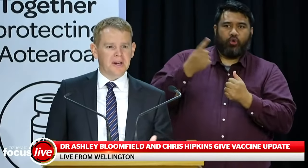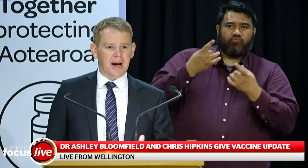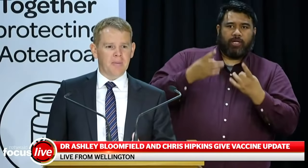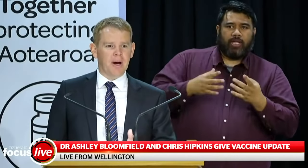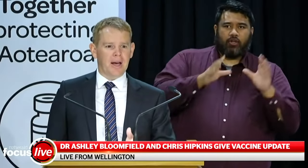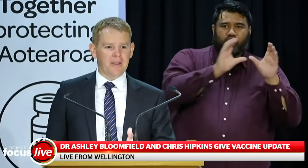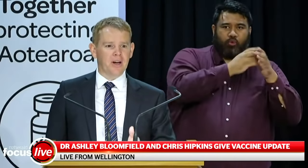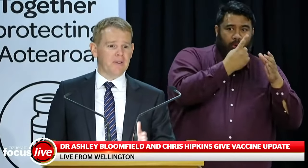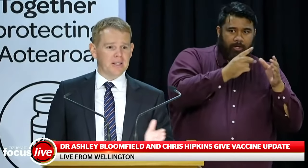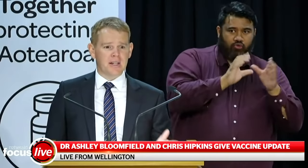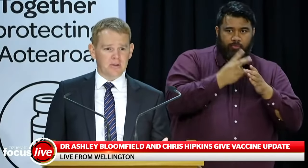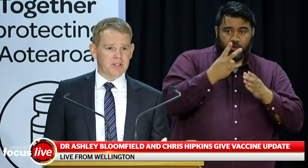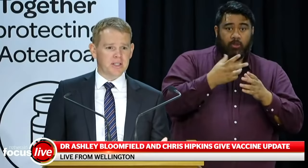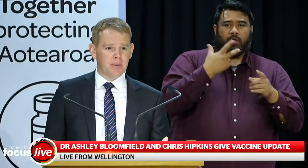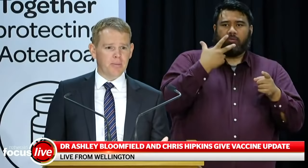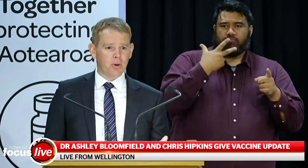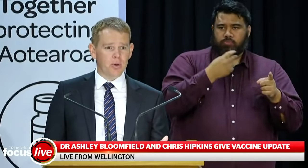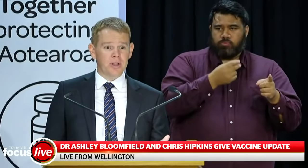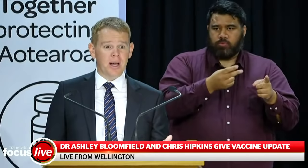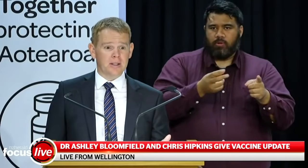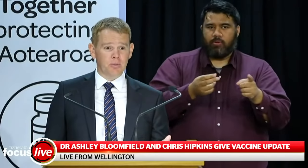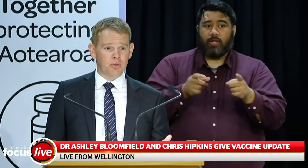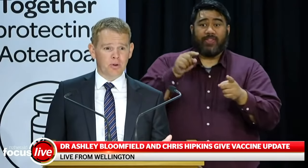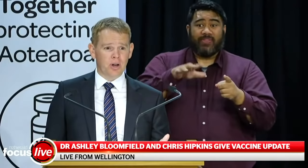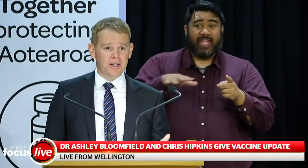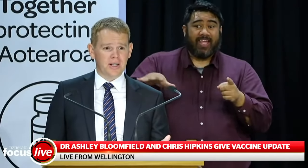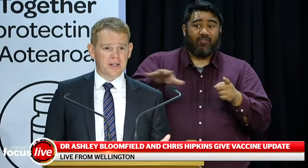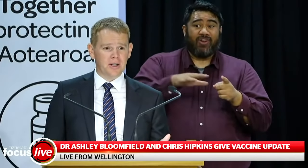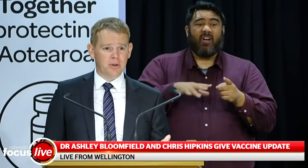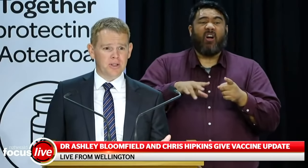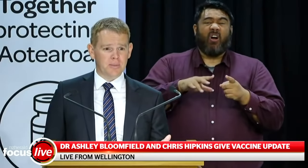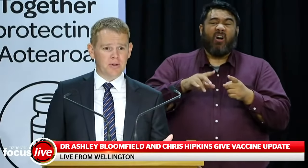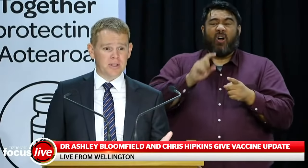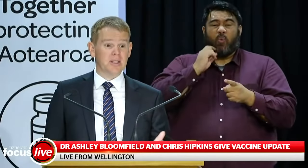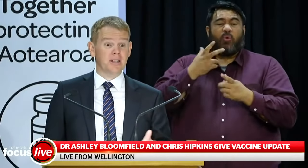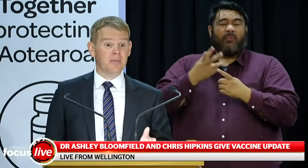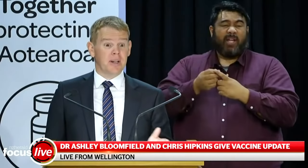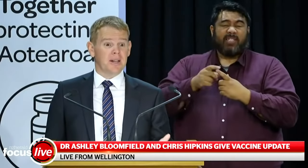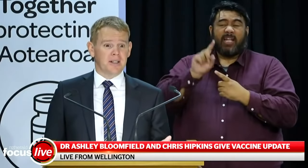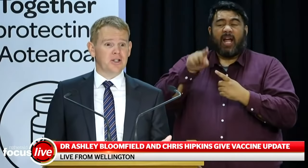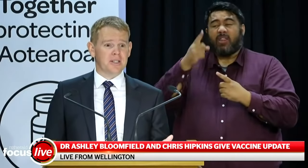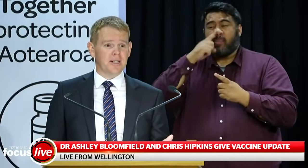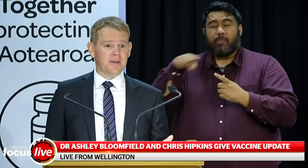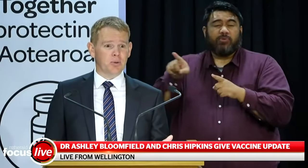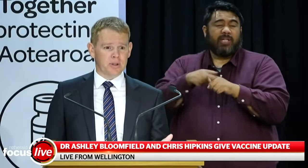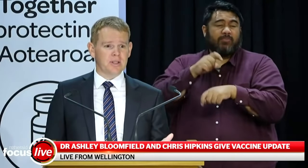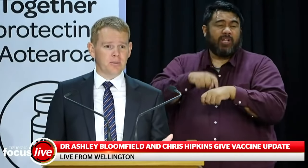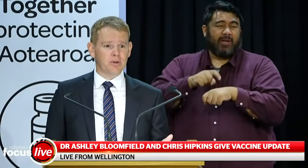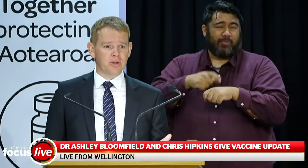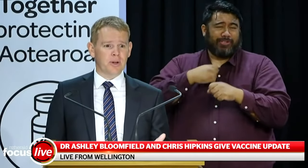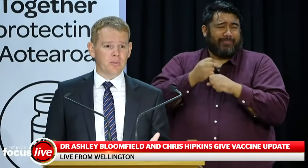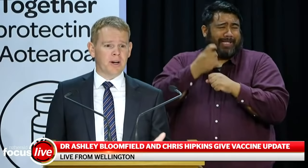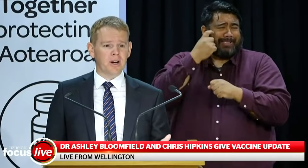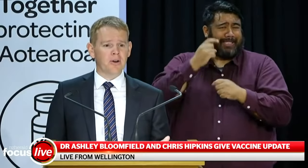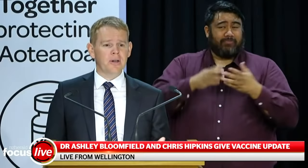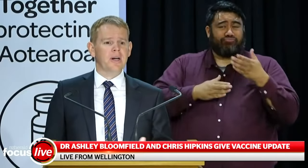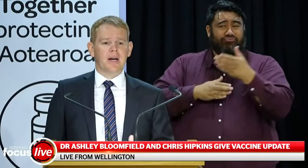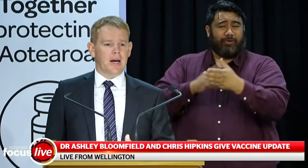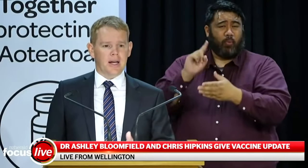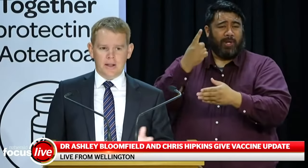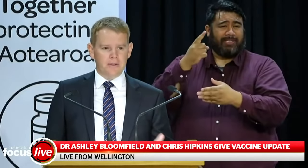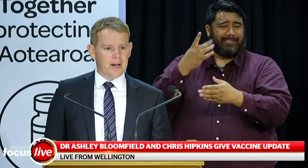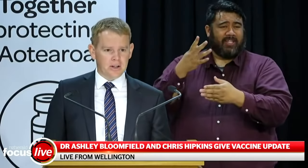on, and they're going to vaccinate the rest of the people who are in that small rural isolated community because it's logistically more sensible to do it in one